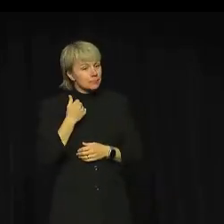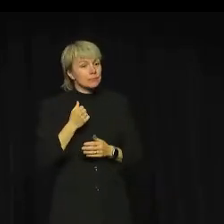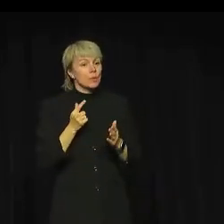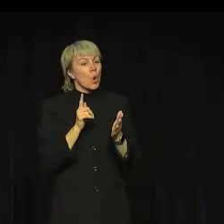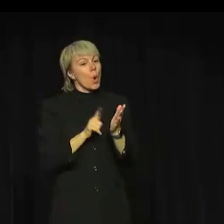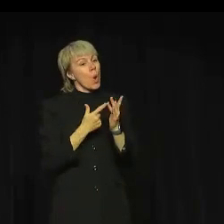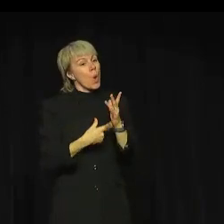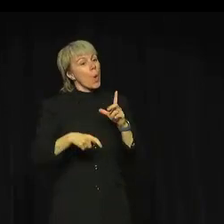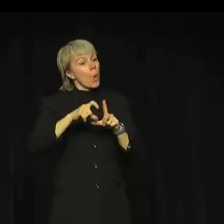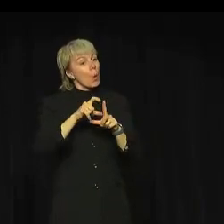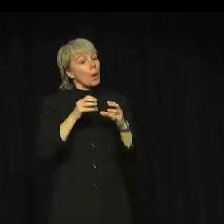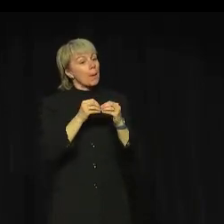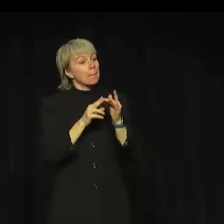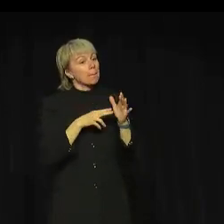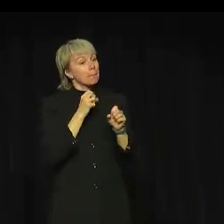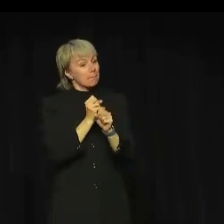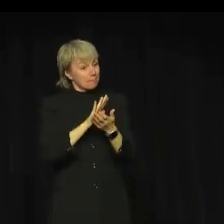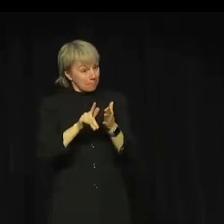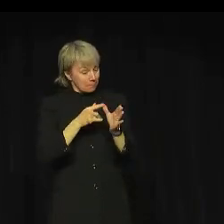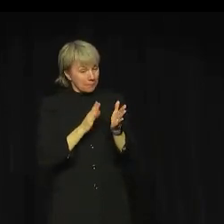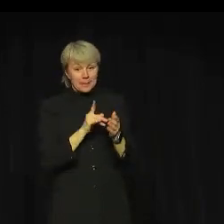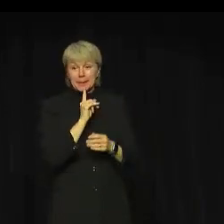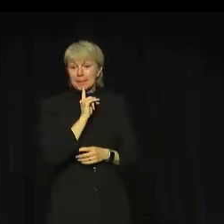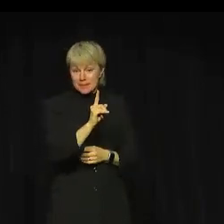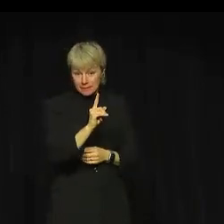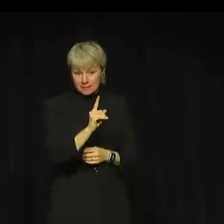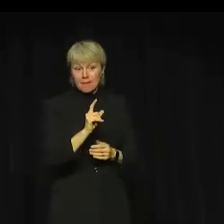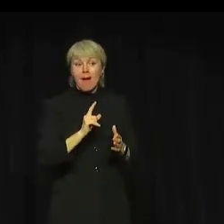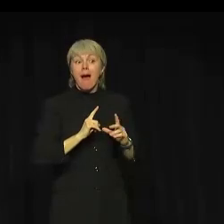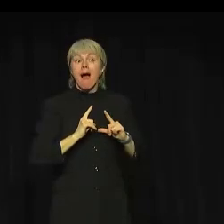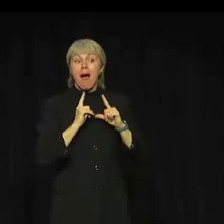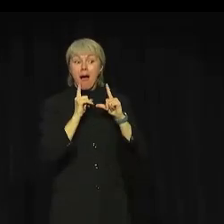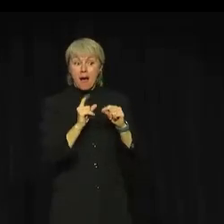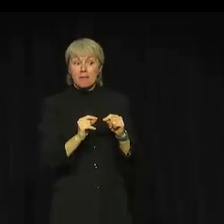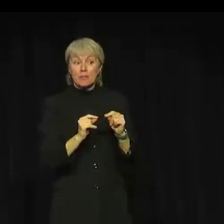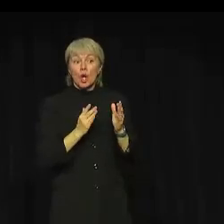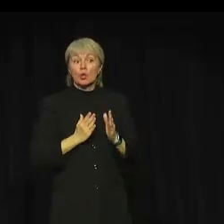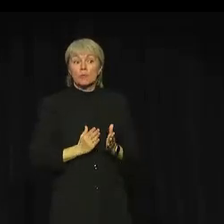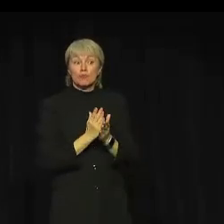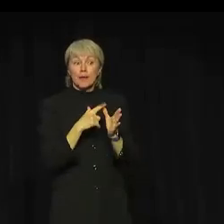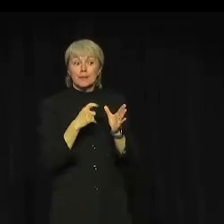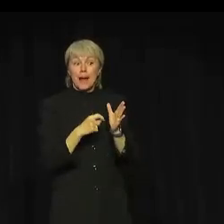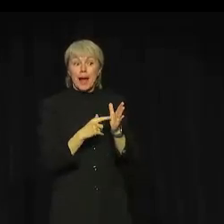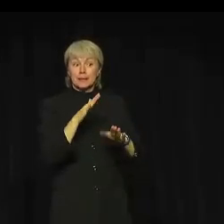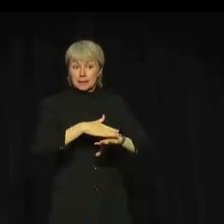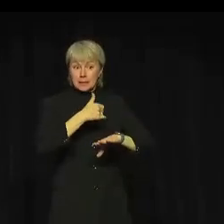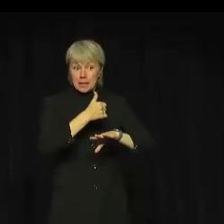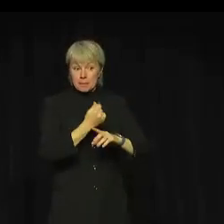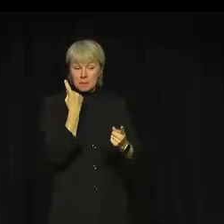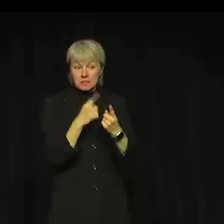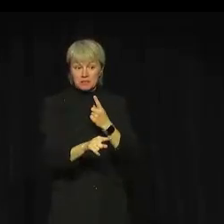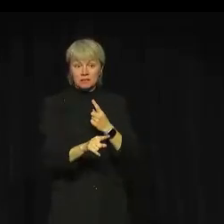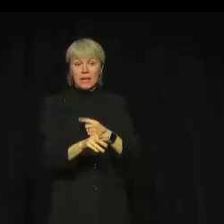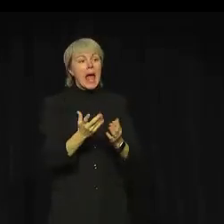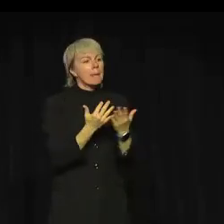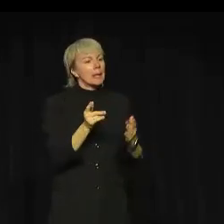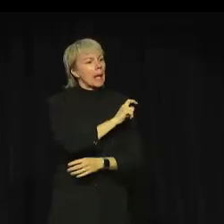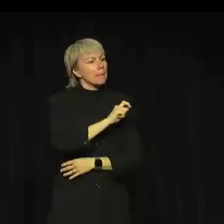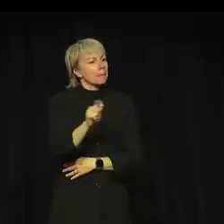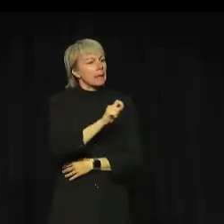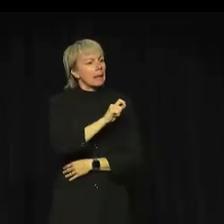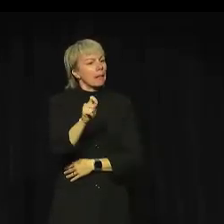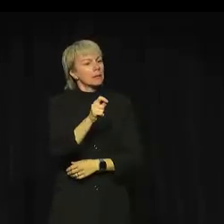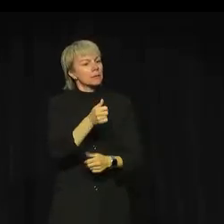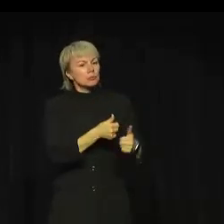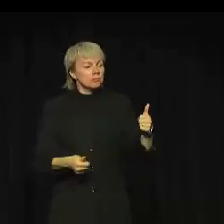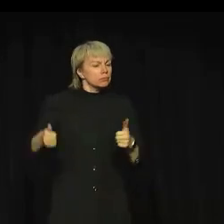mine, pointed out, after the Human Rights Act was implemented, appeals to the European Court went down. They